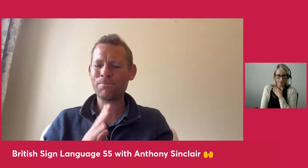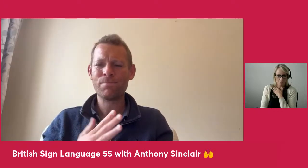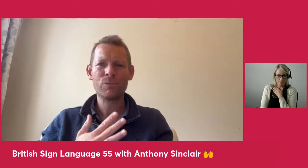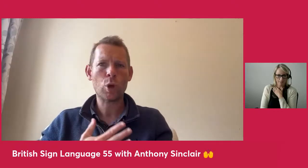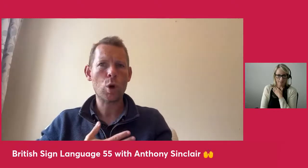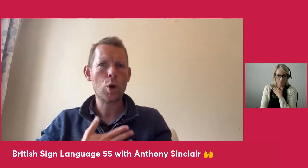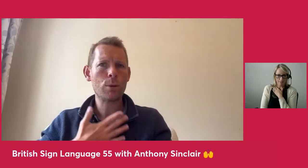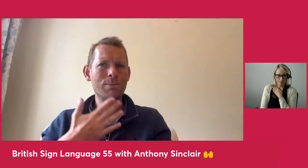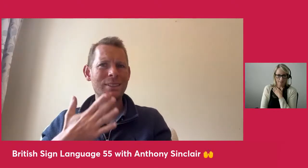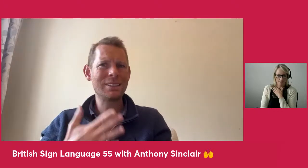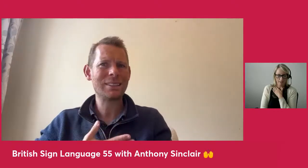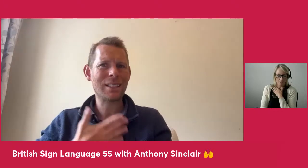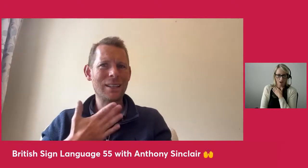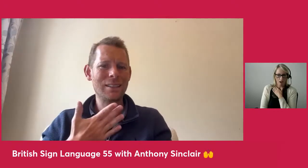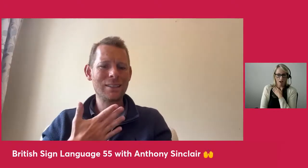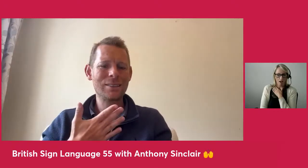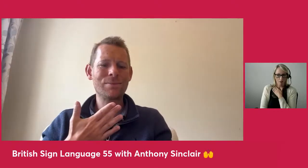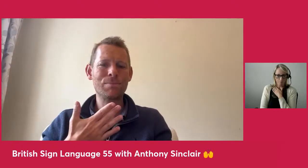sad,